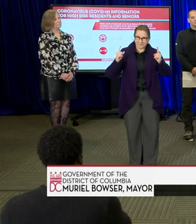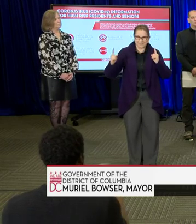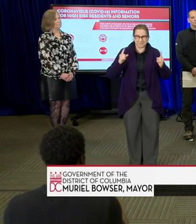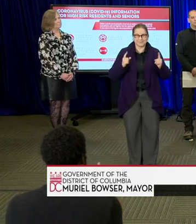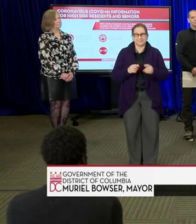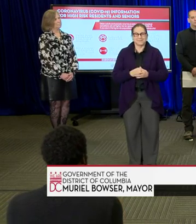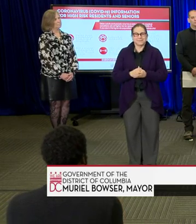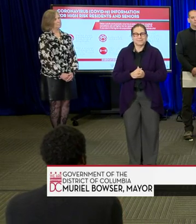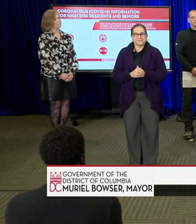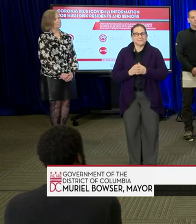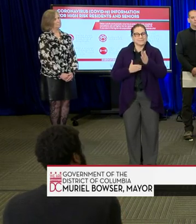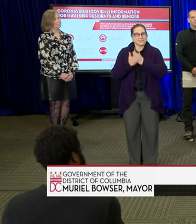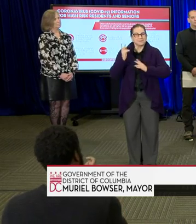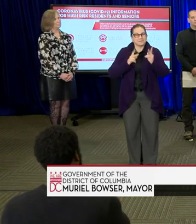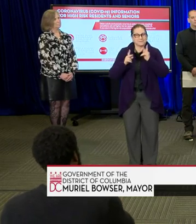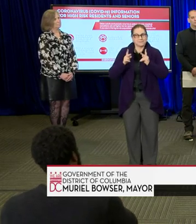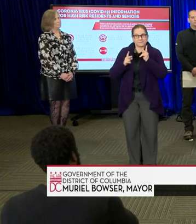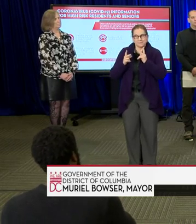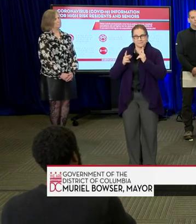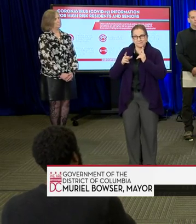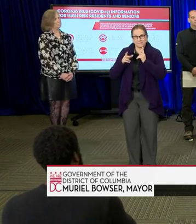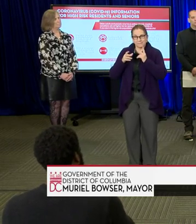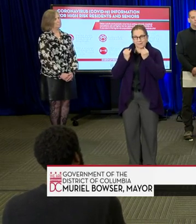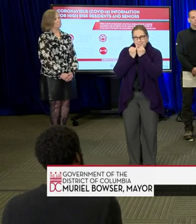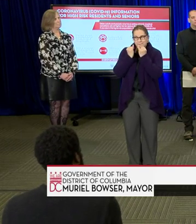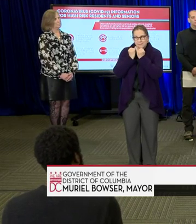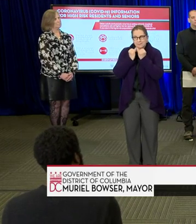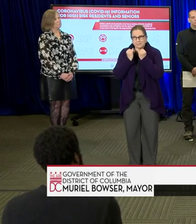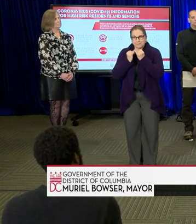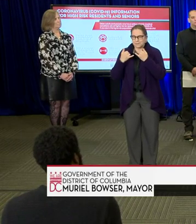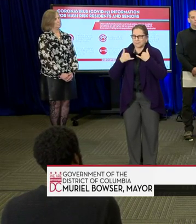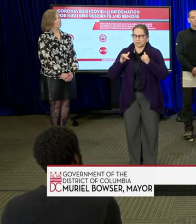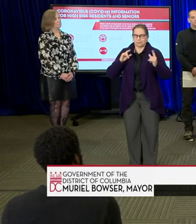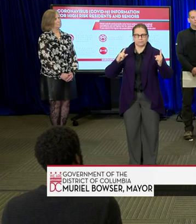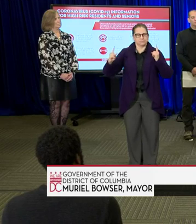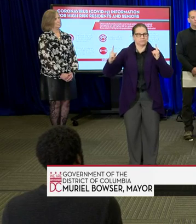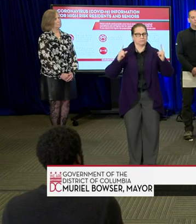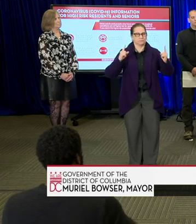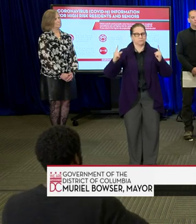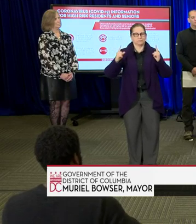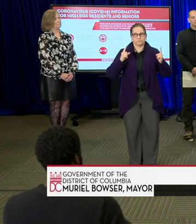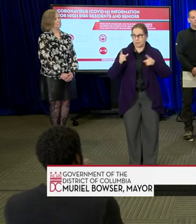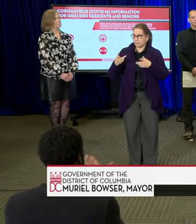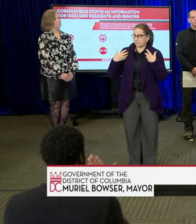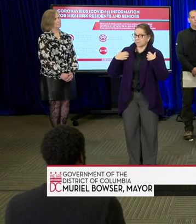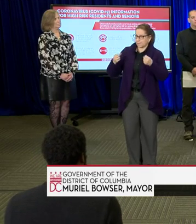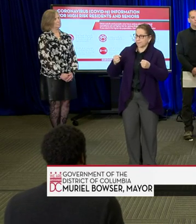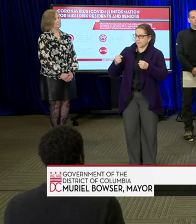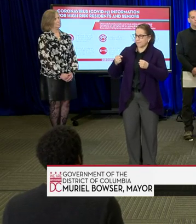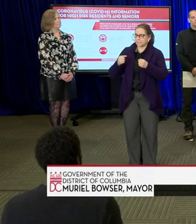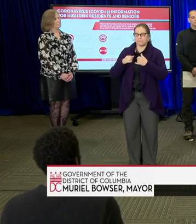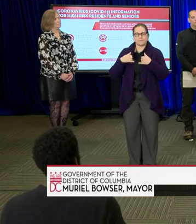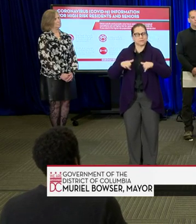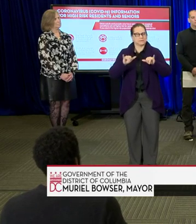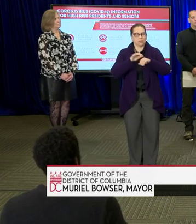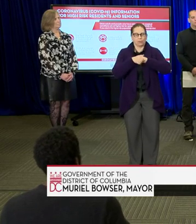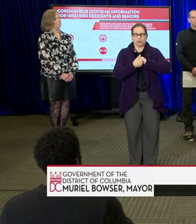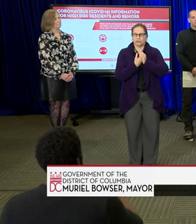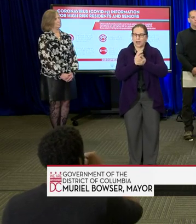that individual practice those great social distancing practices, as well as continuing to cover your